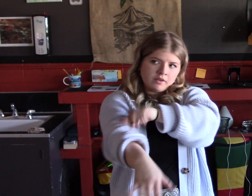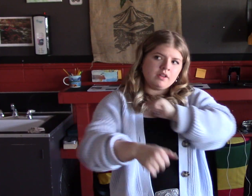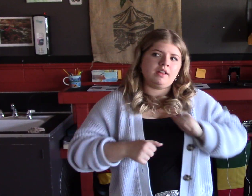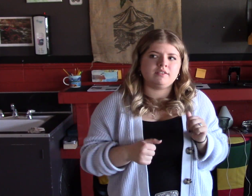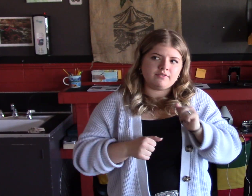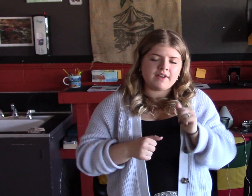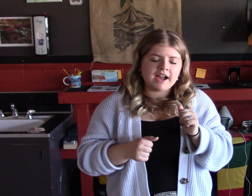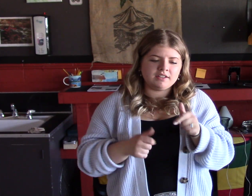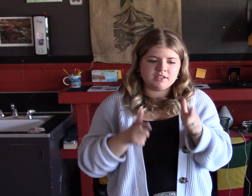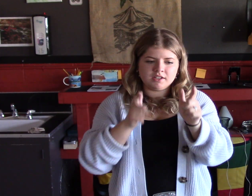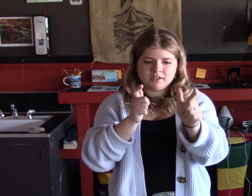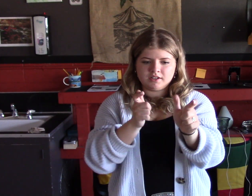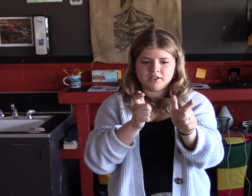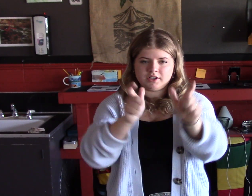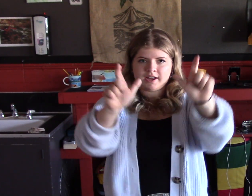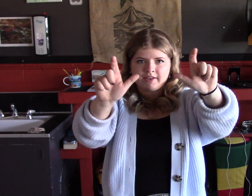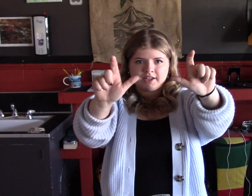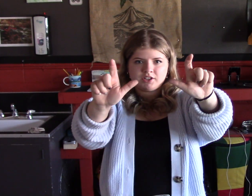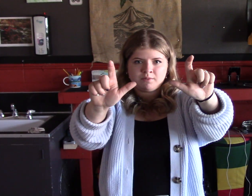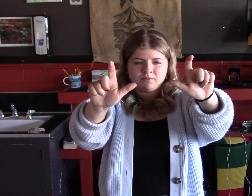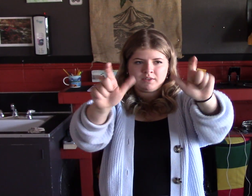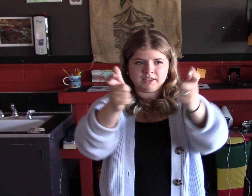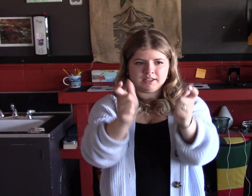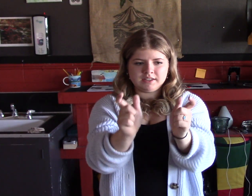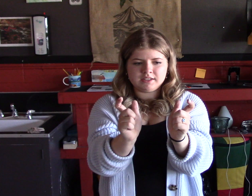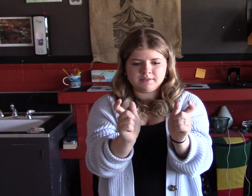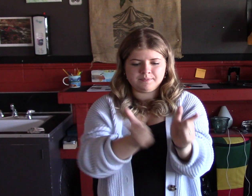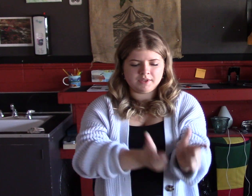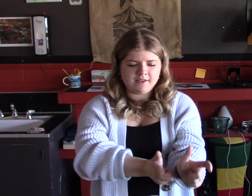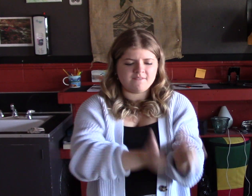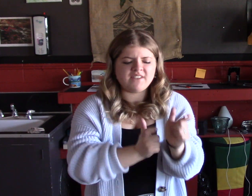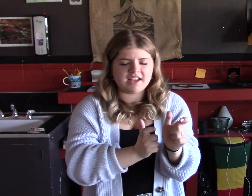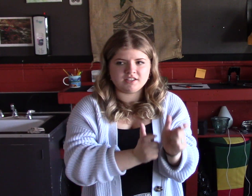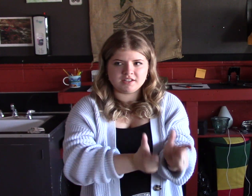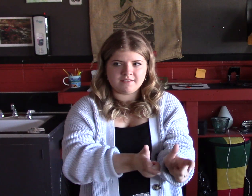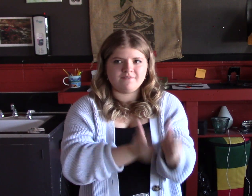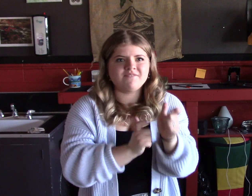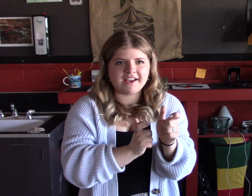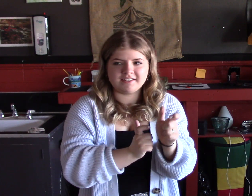and then fast, you're going to have a hand shape like this, fast, fast.